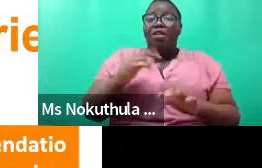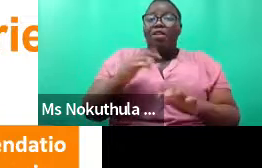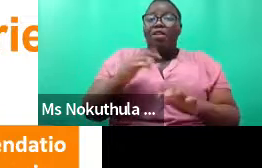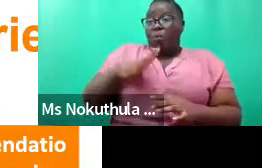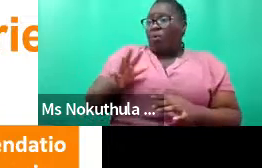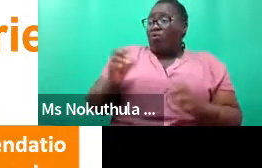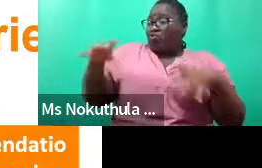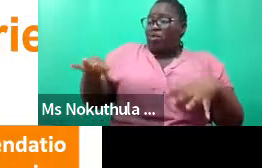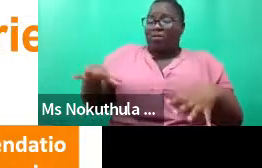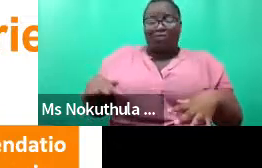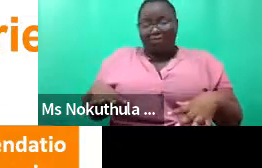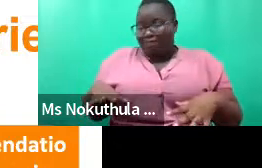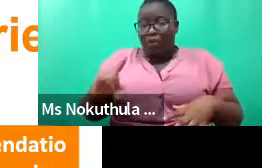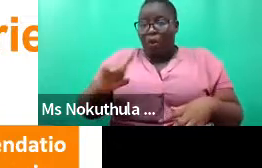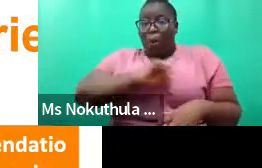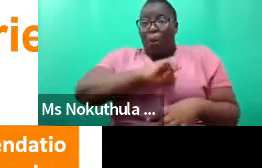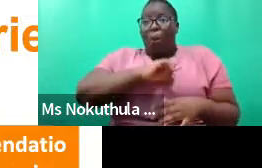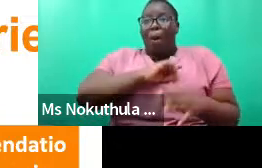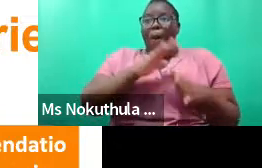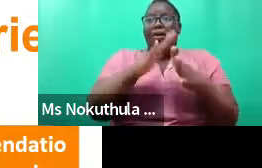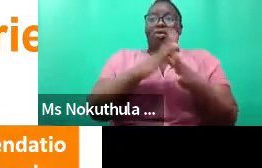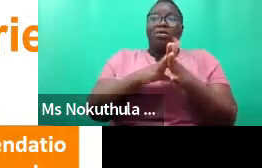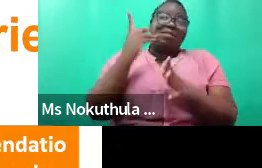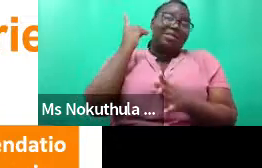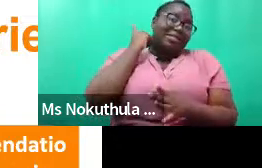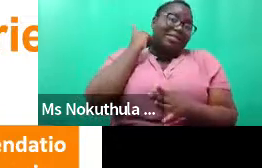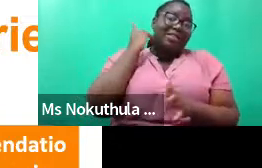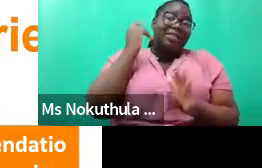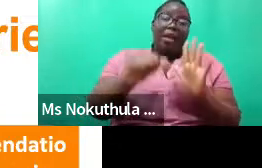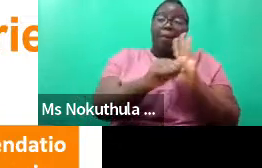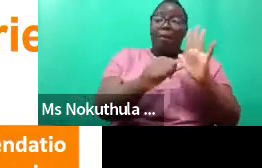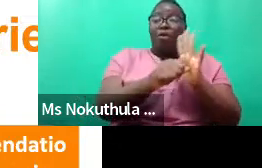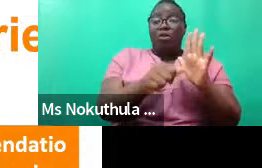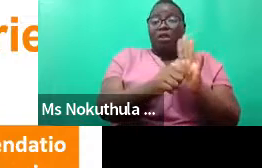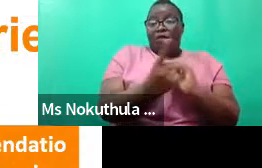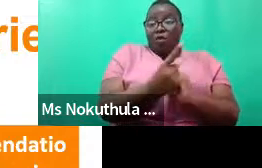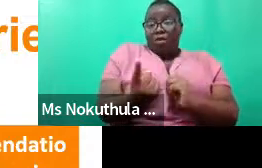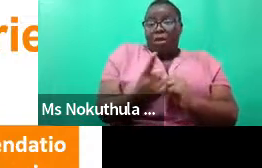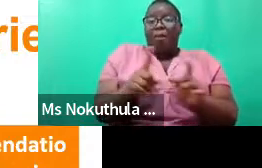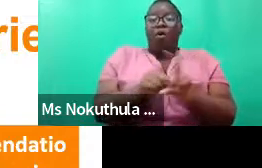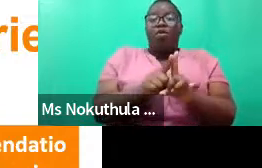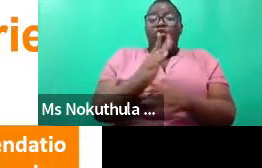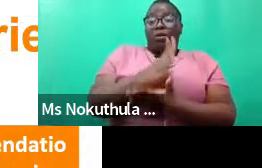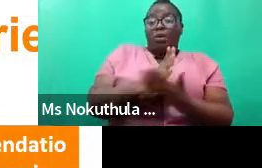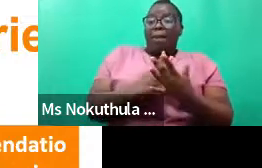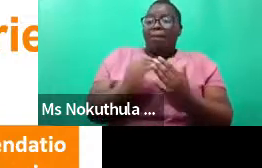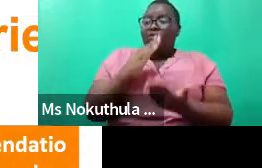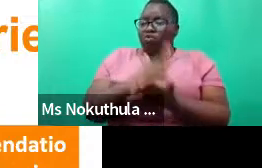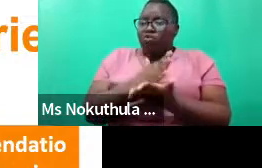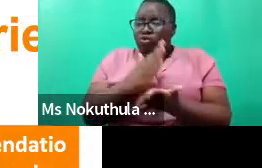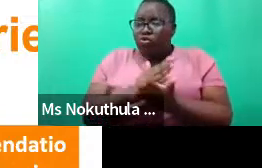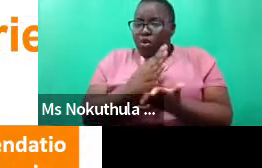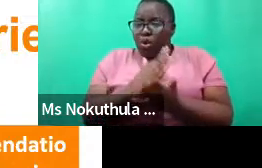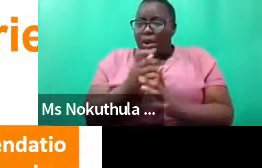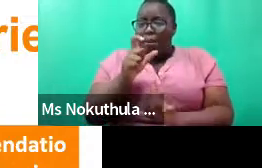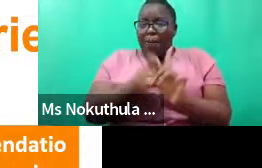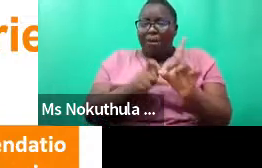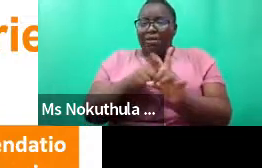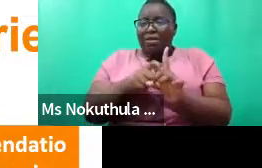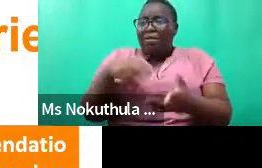were important to them. And the issue of mistrust. They raised that they were not sure if someone is standing outside listening to them